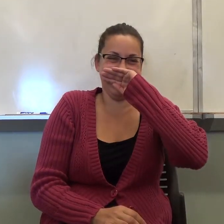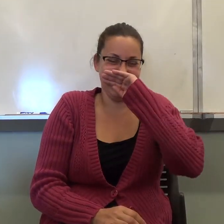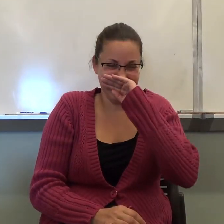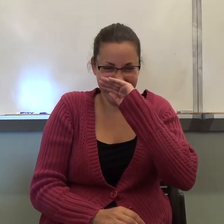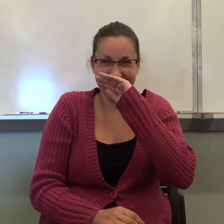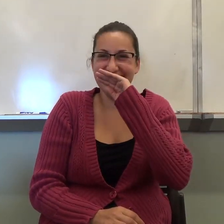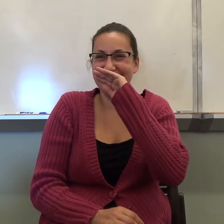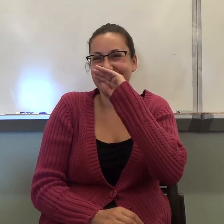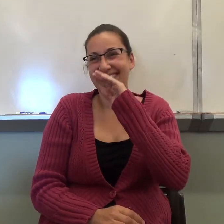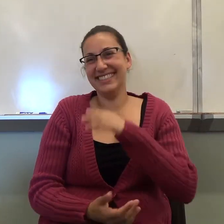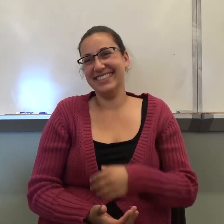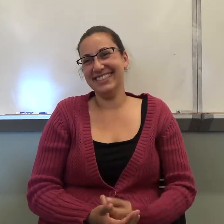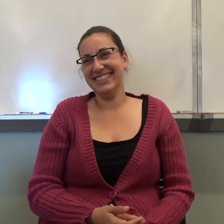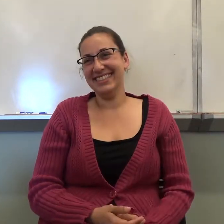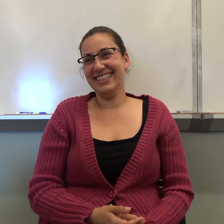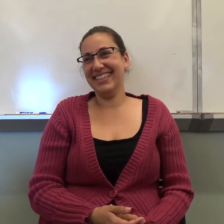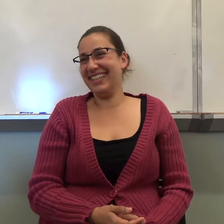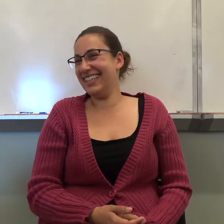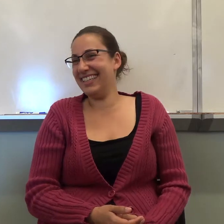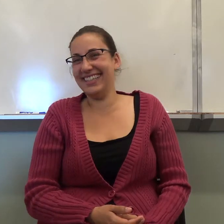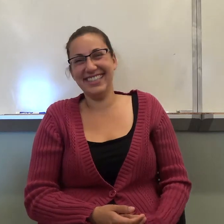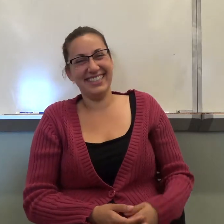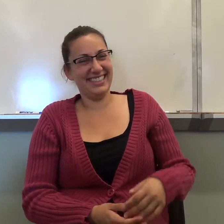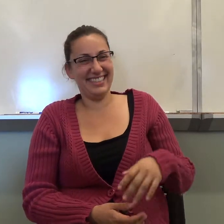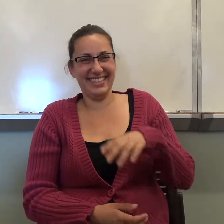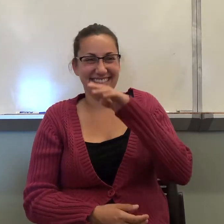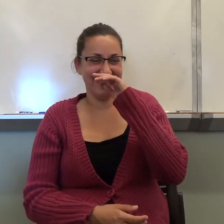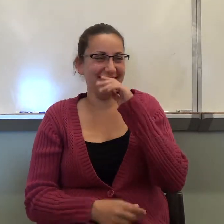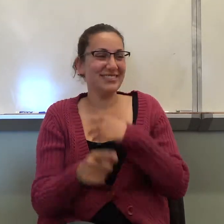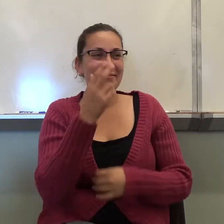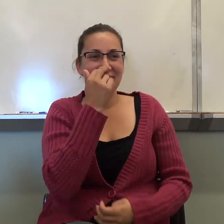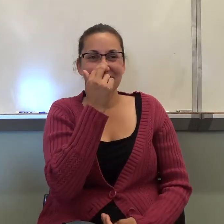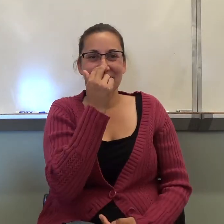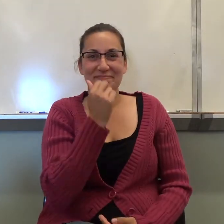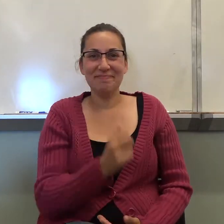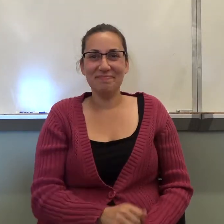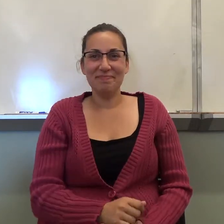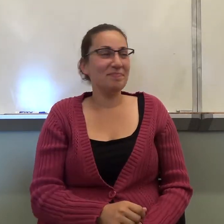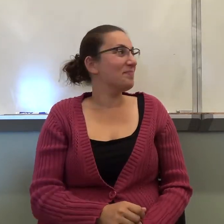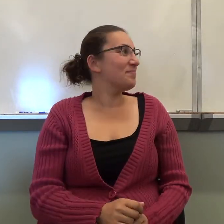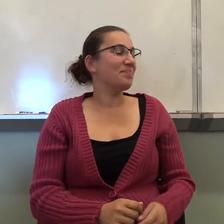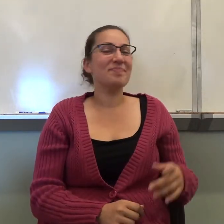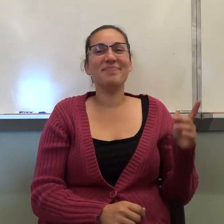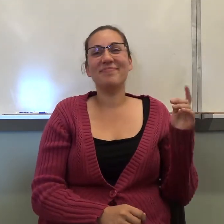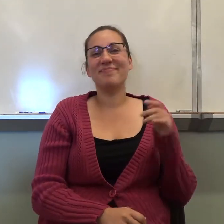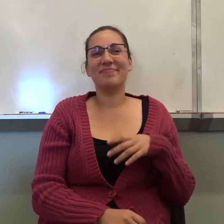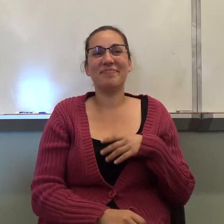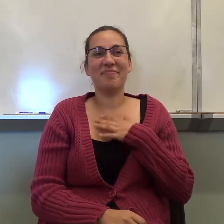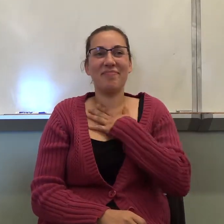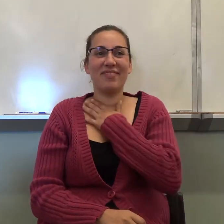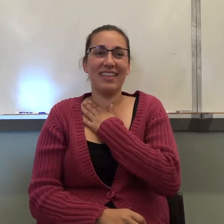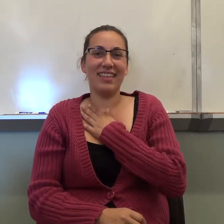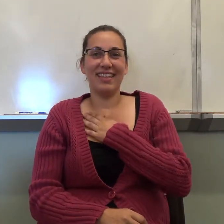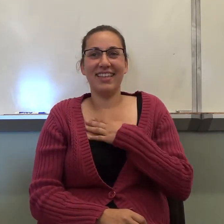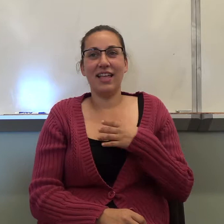Now we want to go on to 11.2, where we're going to talk about things called like terms. All